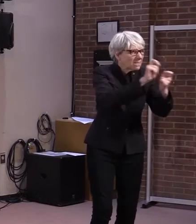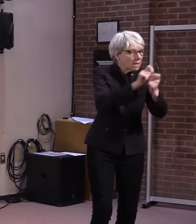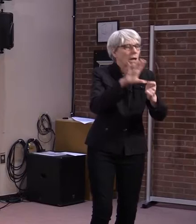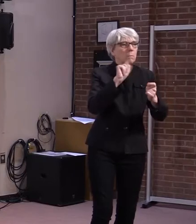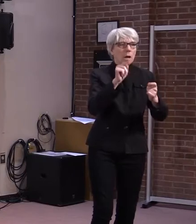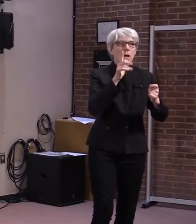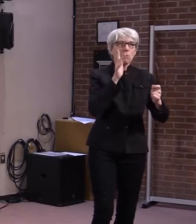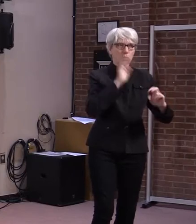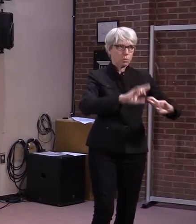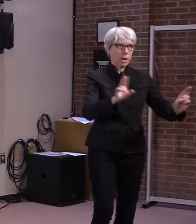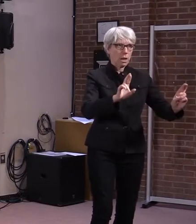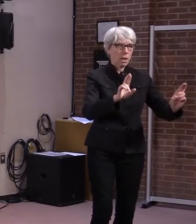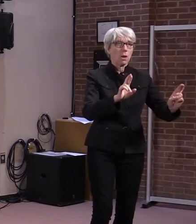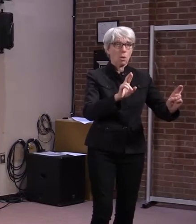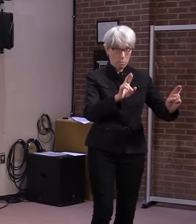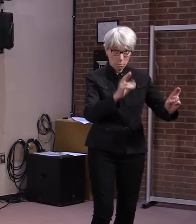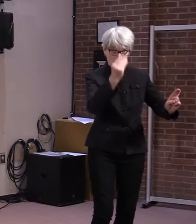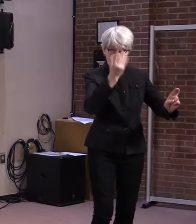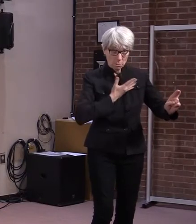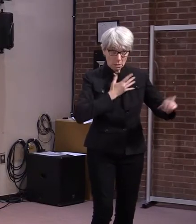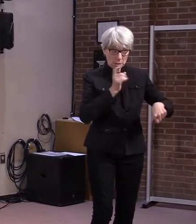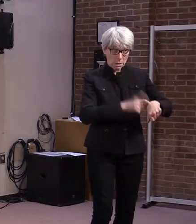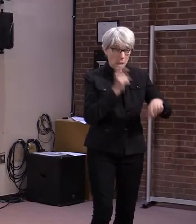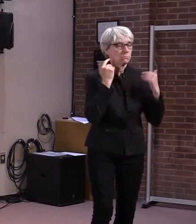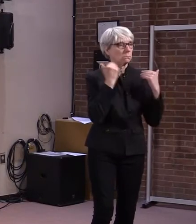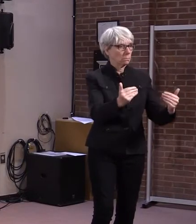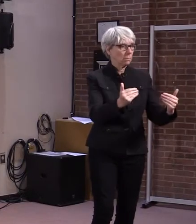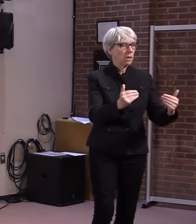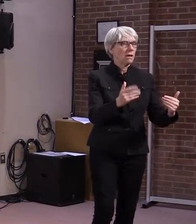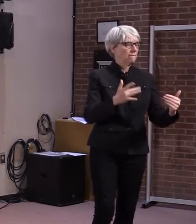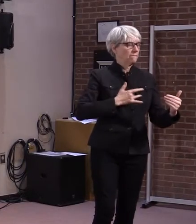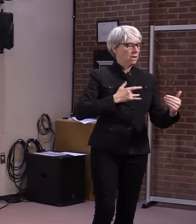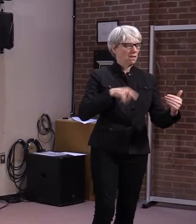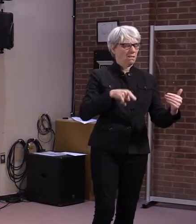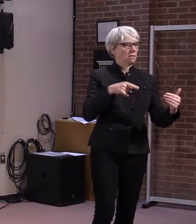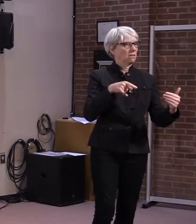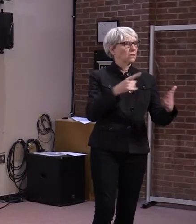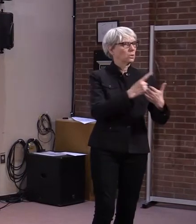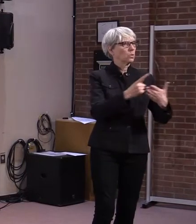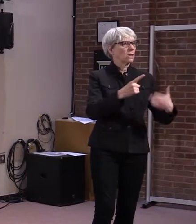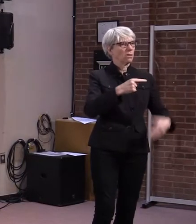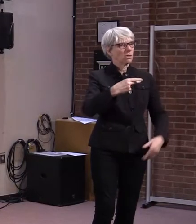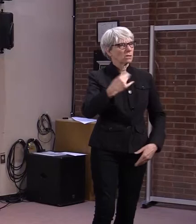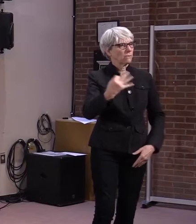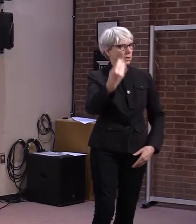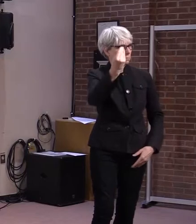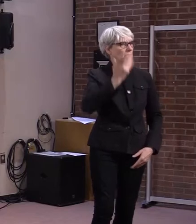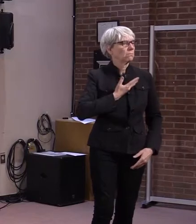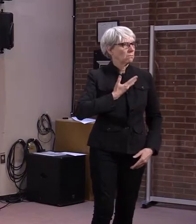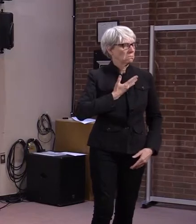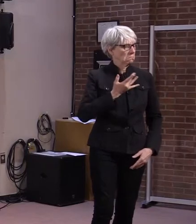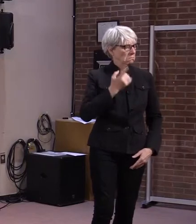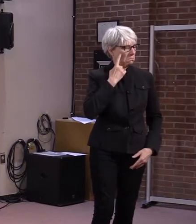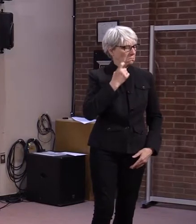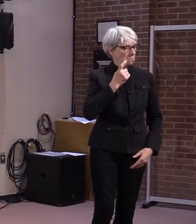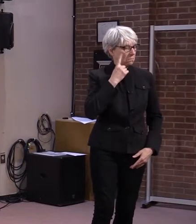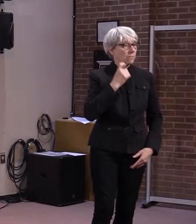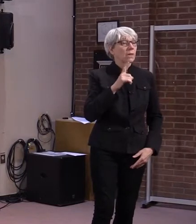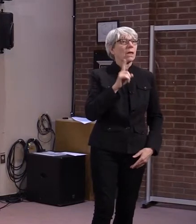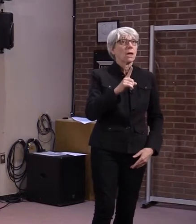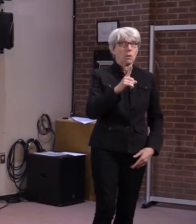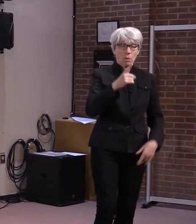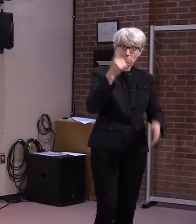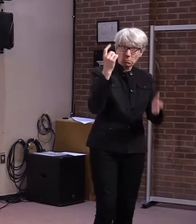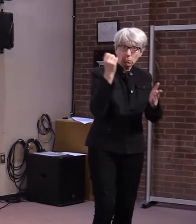approval. It is likely that approval will come later this week. We anticipate that registration will start the day